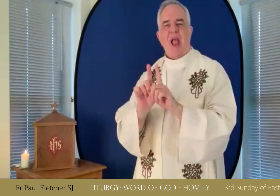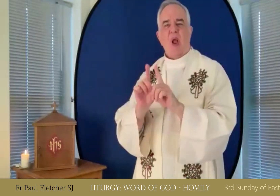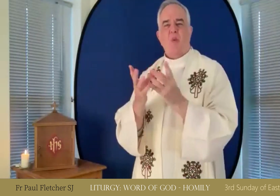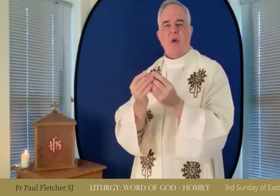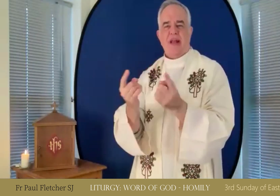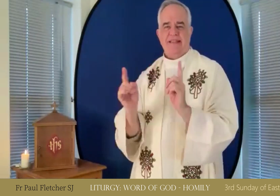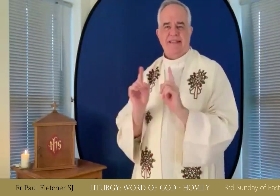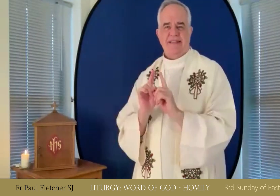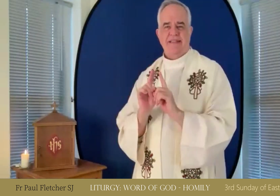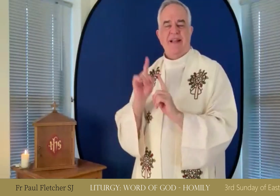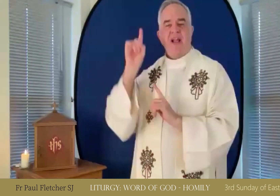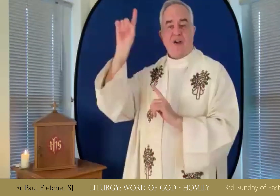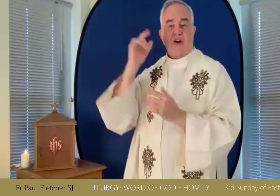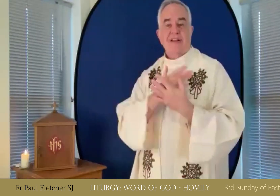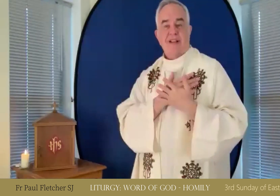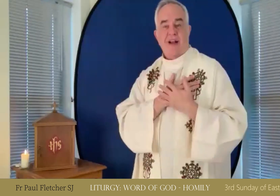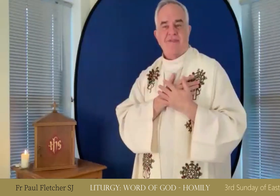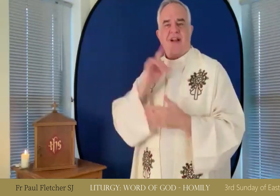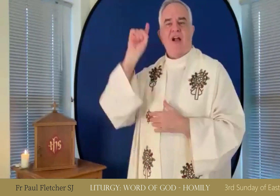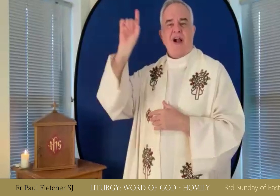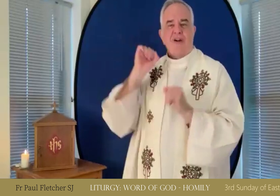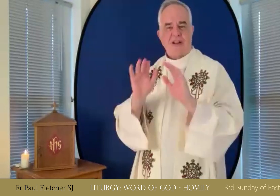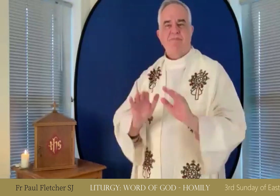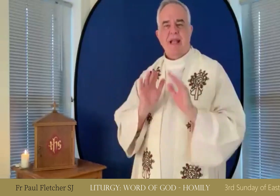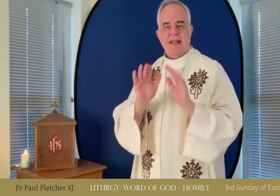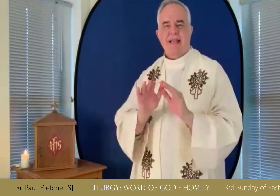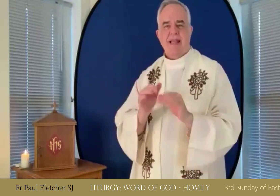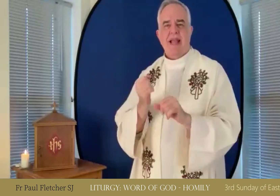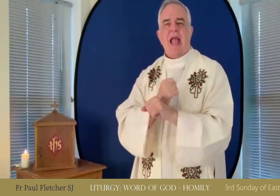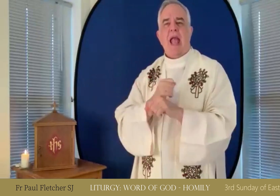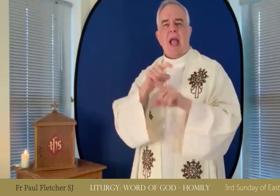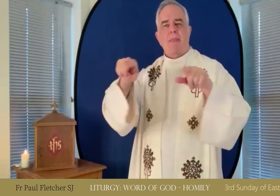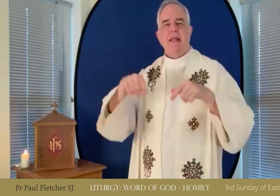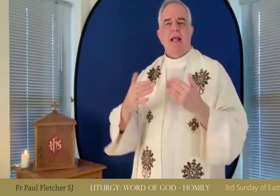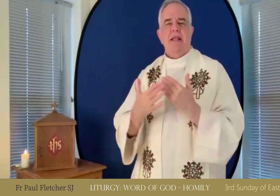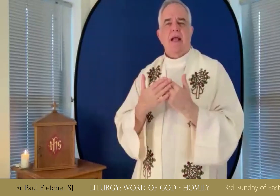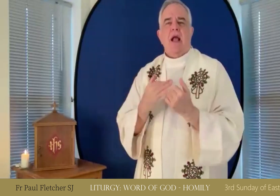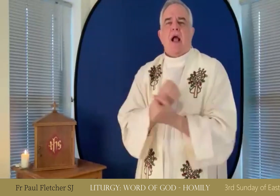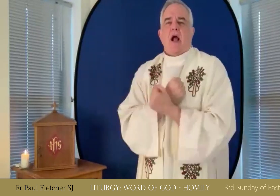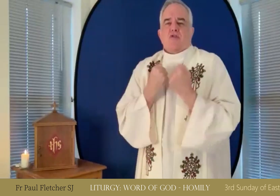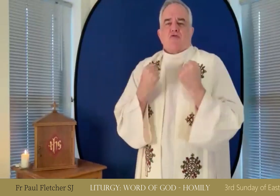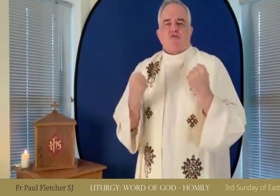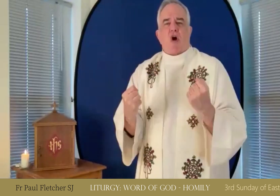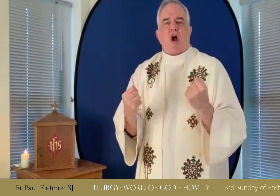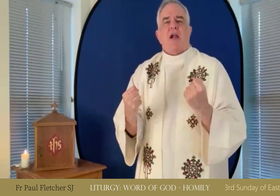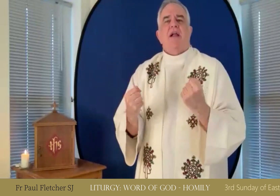is with us. God's love, God's mercy, matter, dawn,